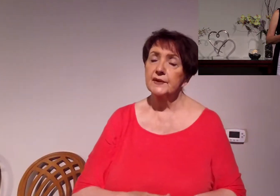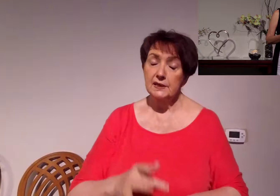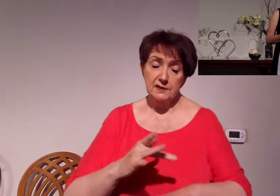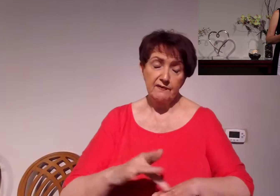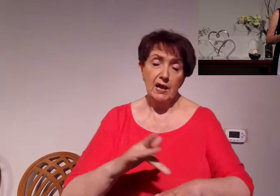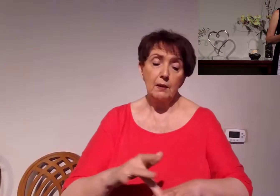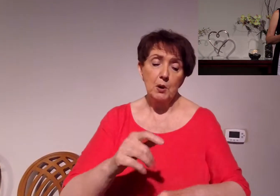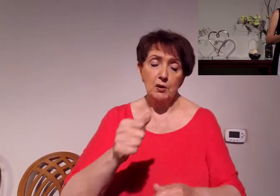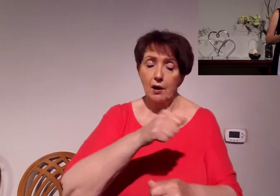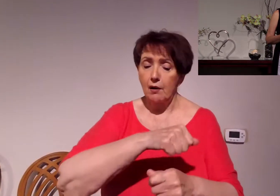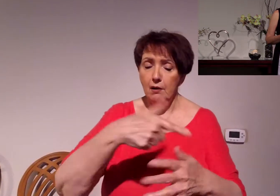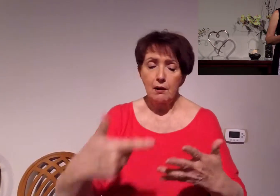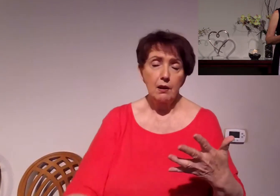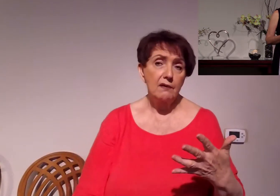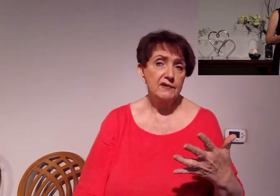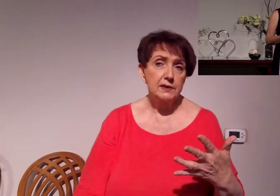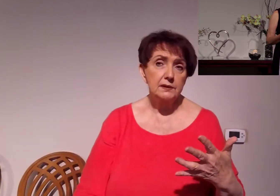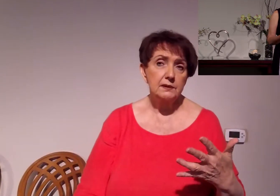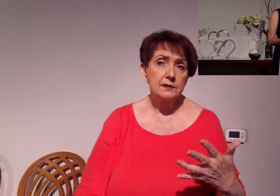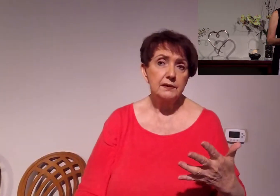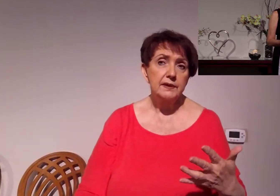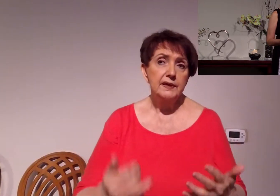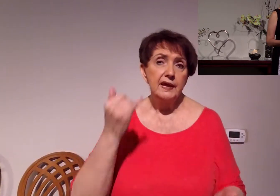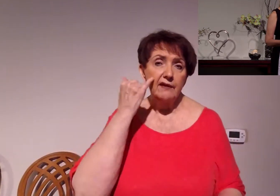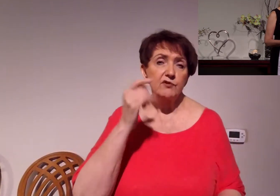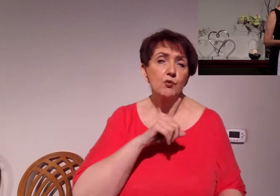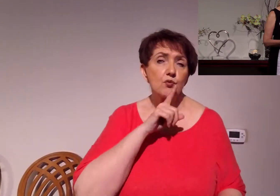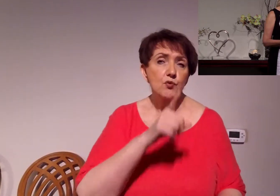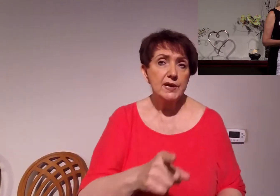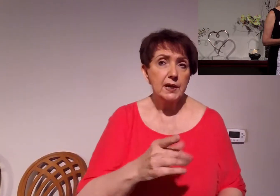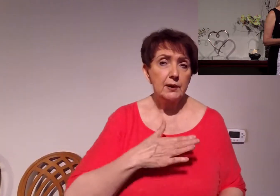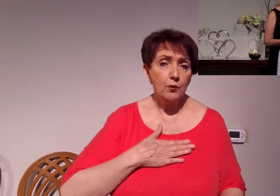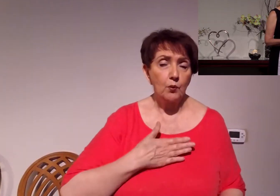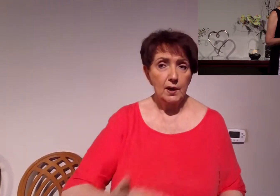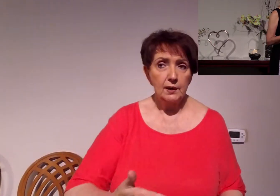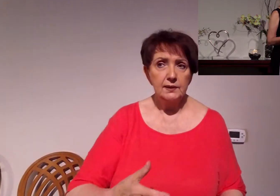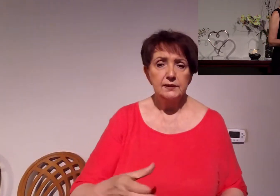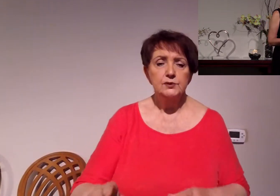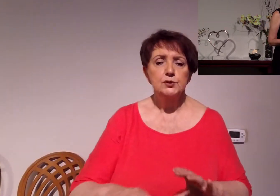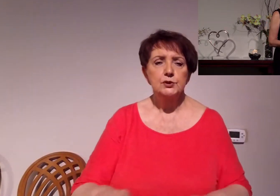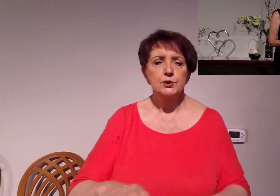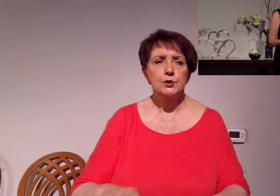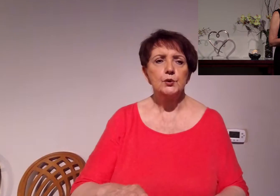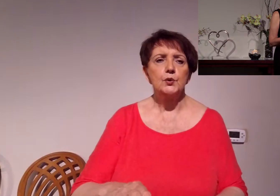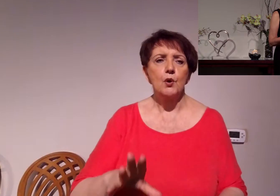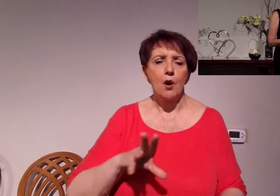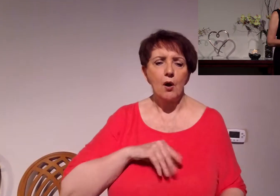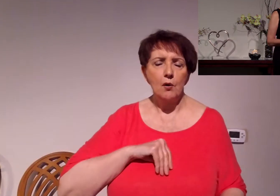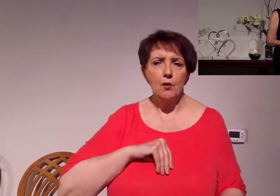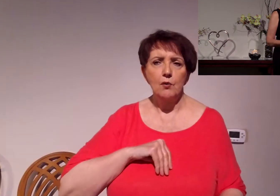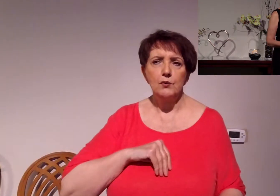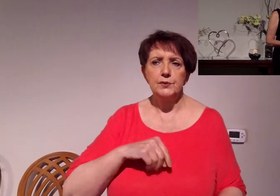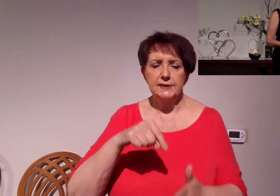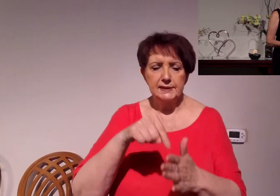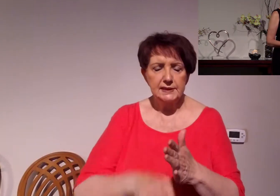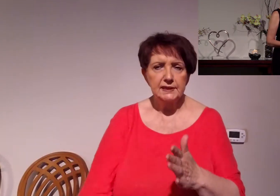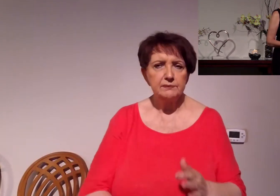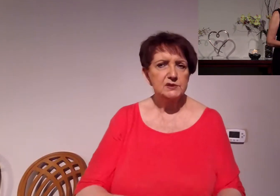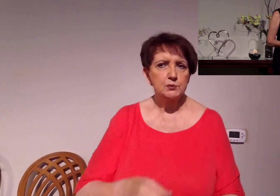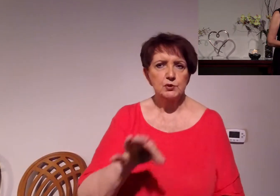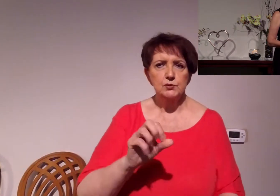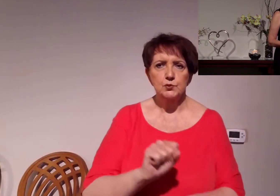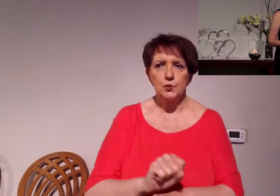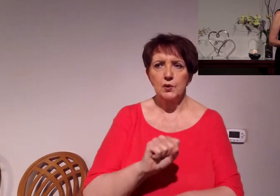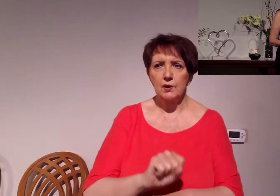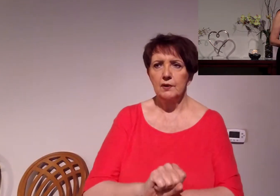us when we are really willing to do our own deep spiritual work.